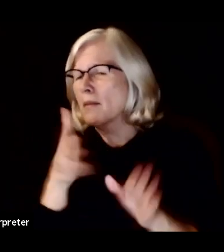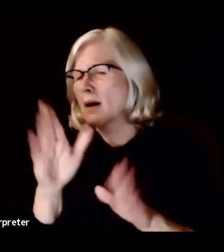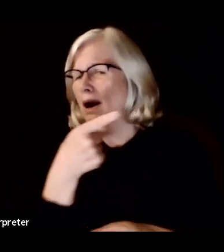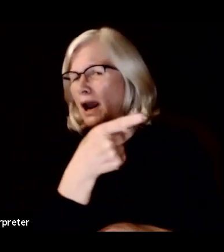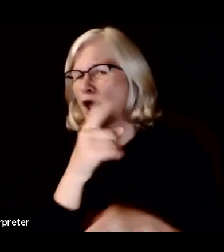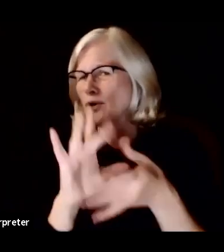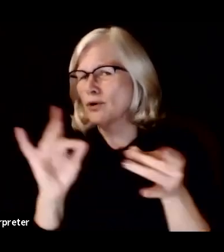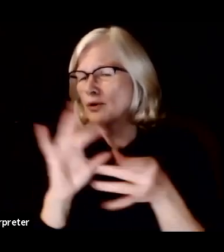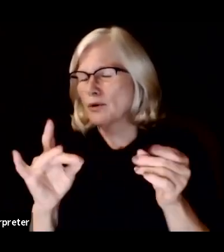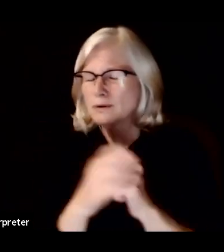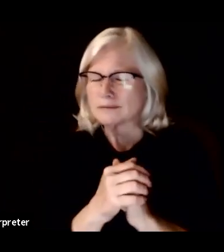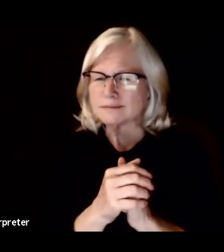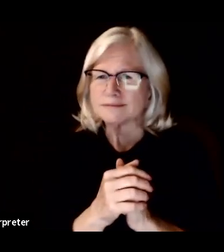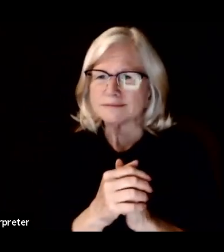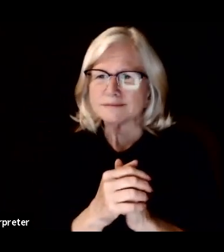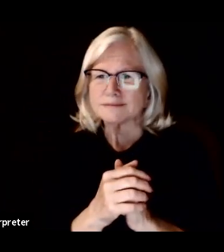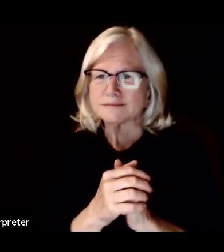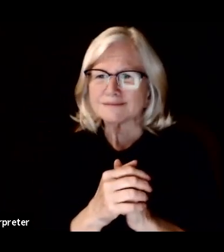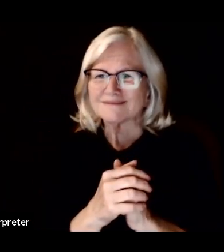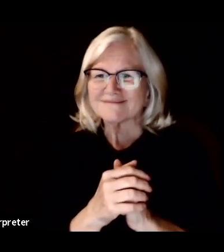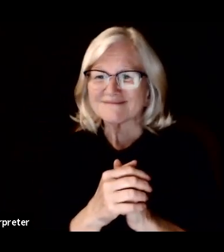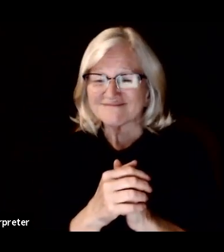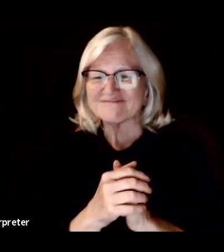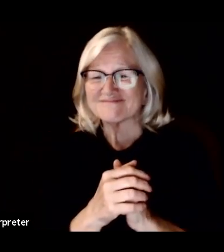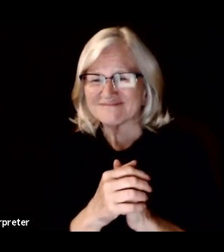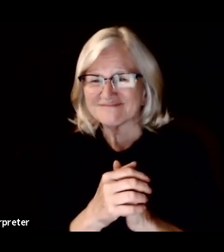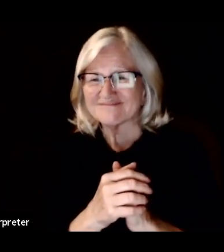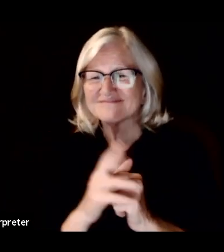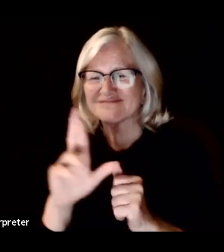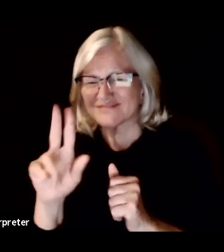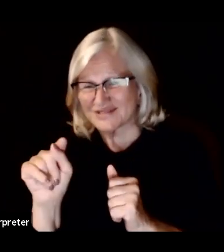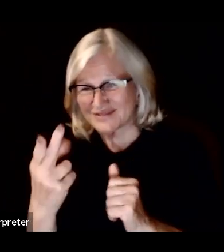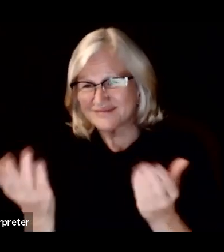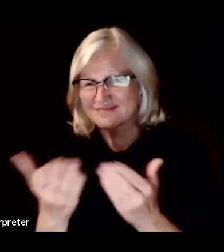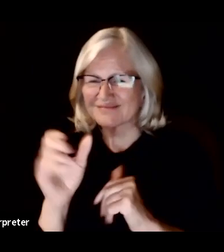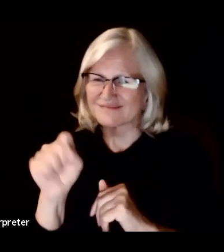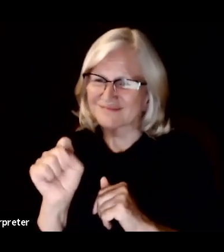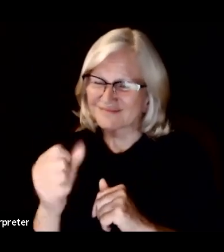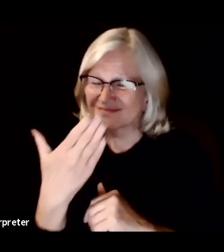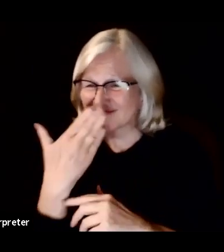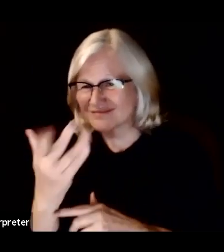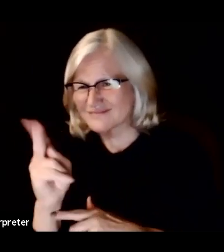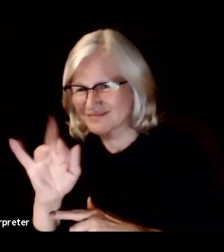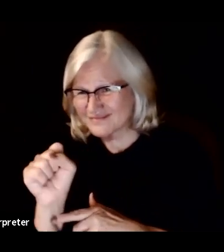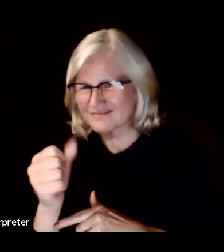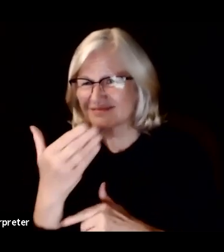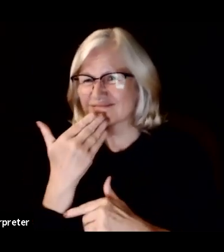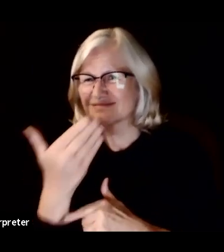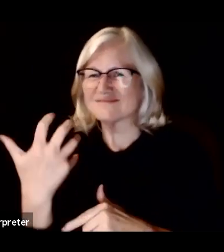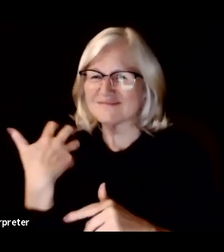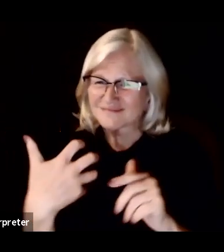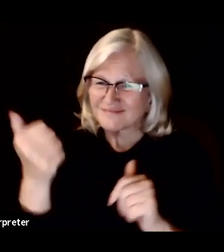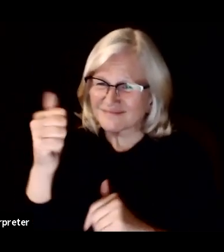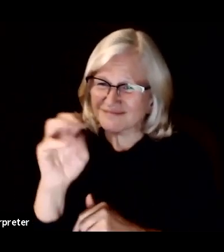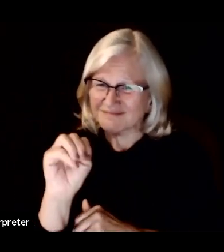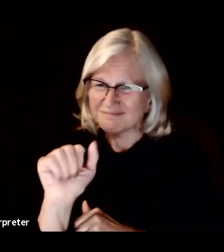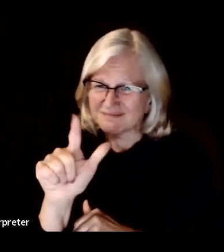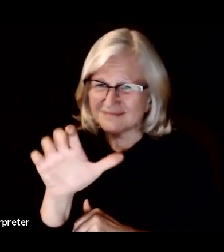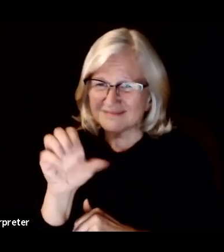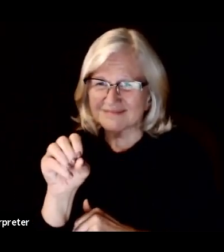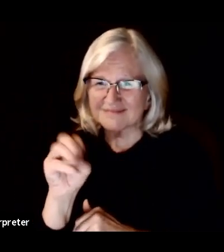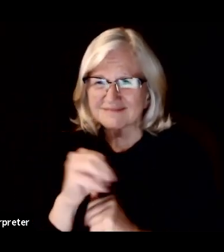So thank you, Chris. And thank you, Commissioner. I think you both articulated the issues very